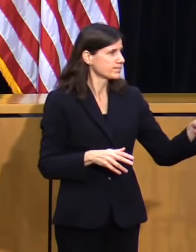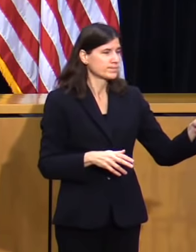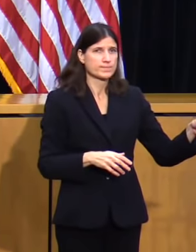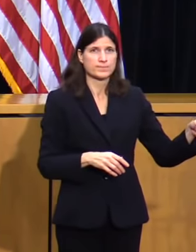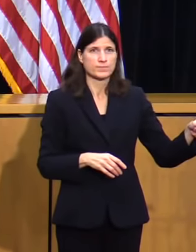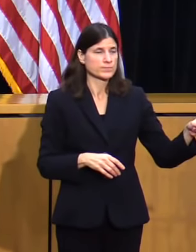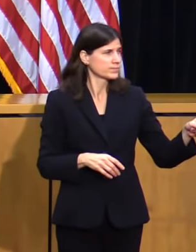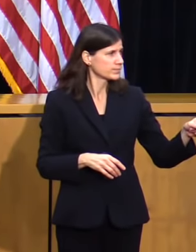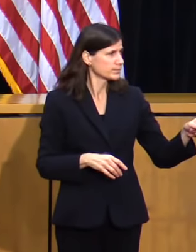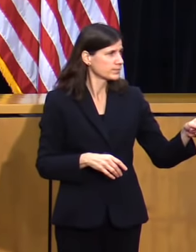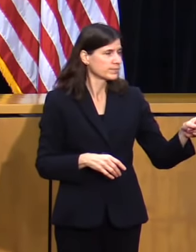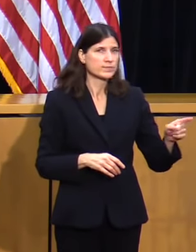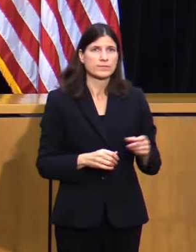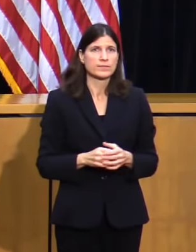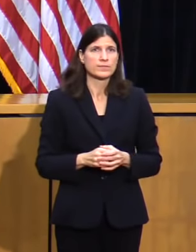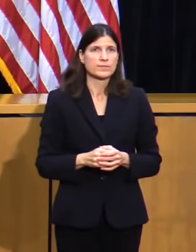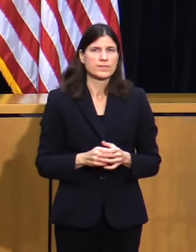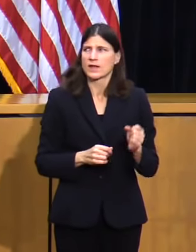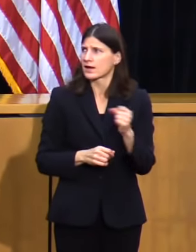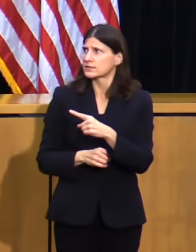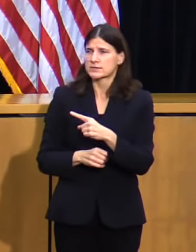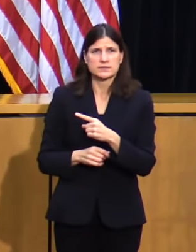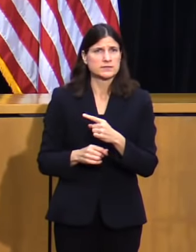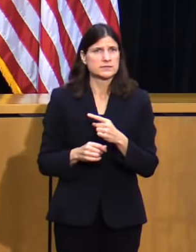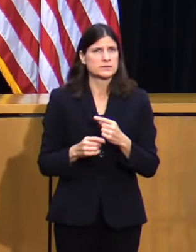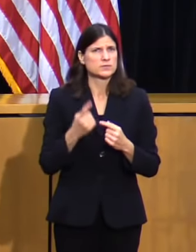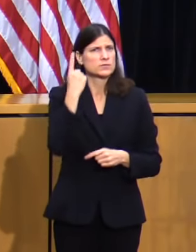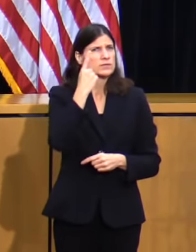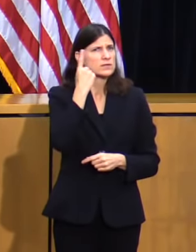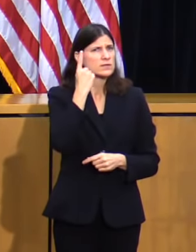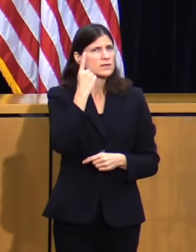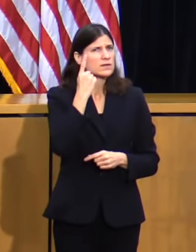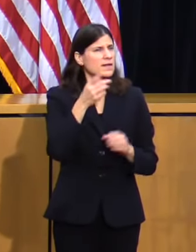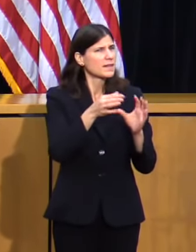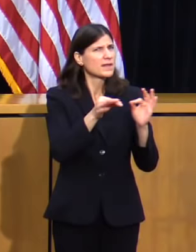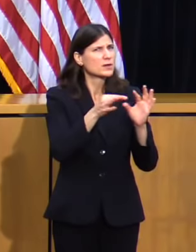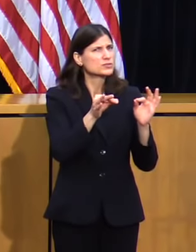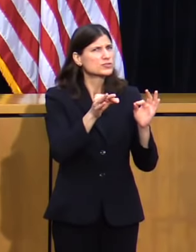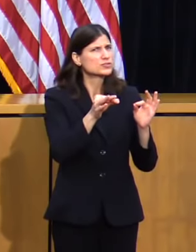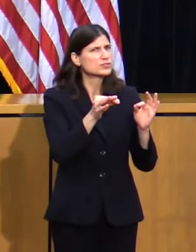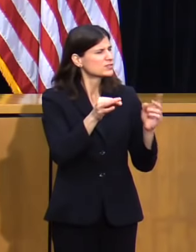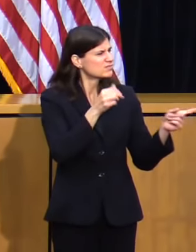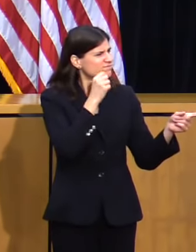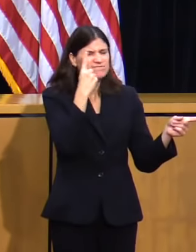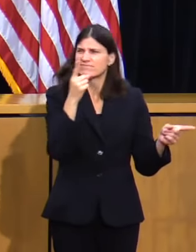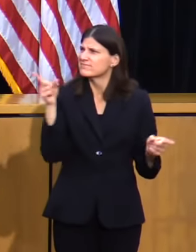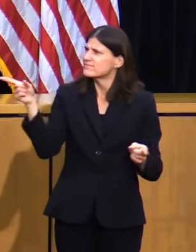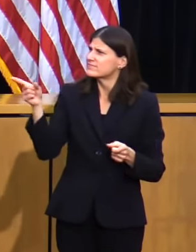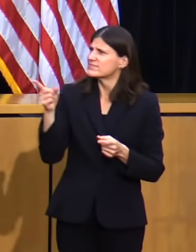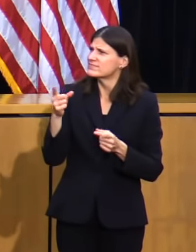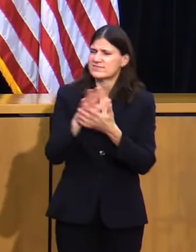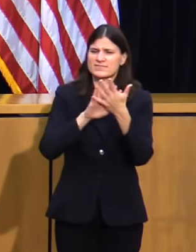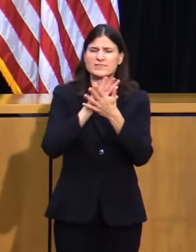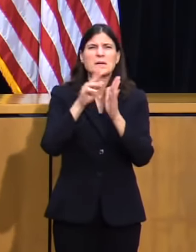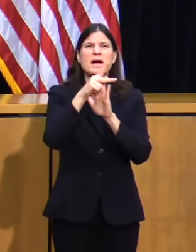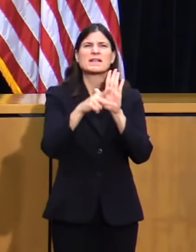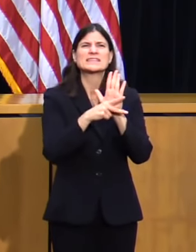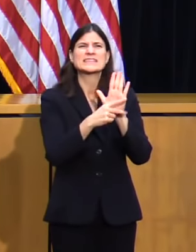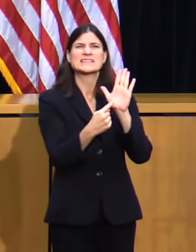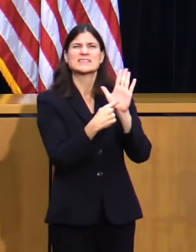historical issues that need clean up are you referring to? Is there Well, anything- one of them has a bad name, but it was the Nasty Women Bill, which